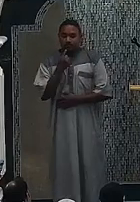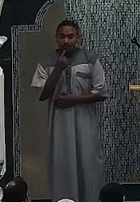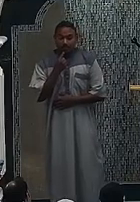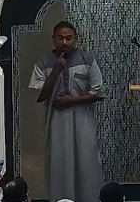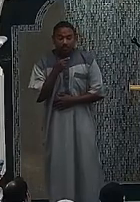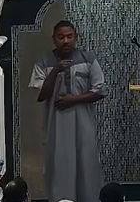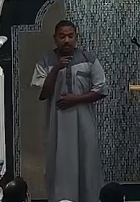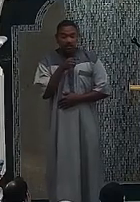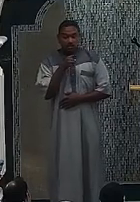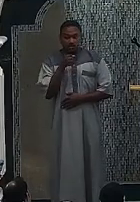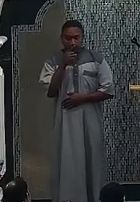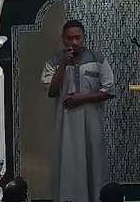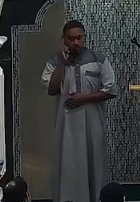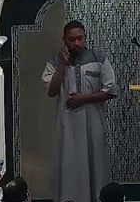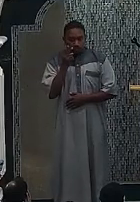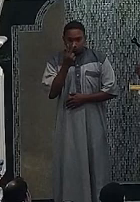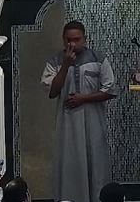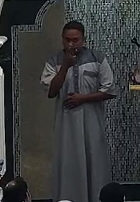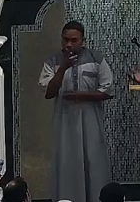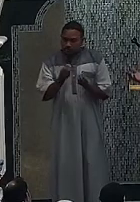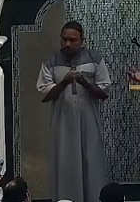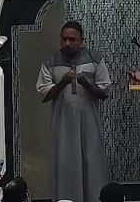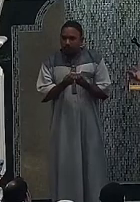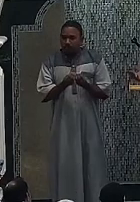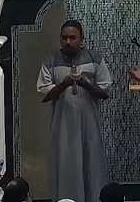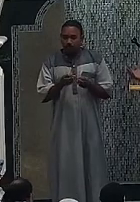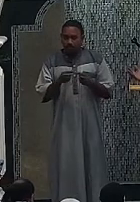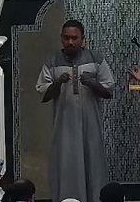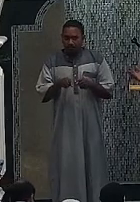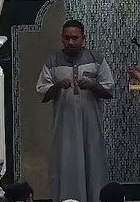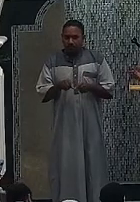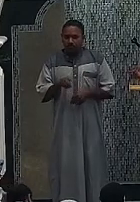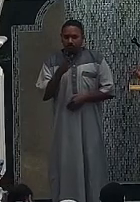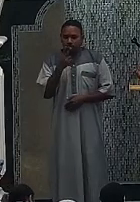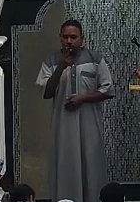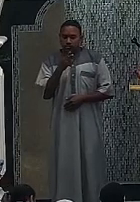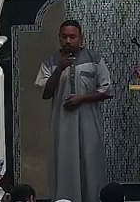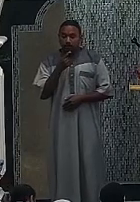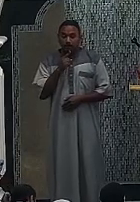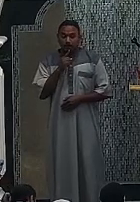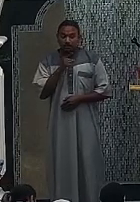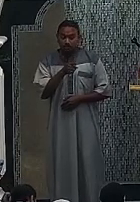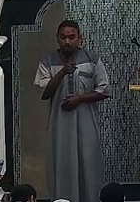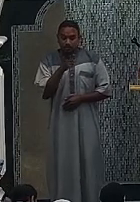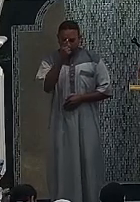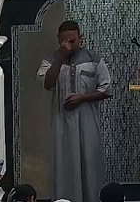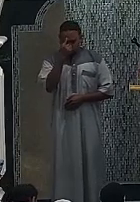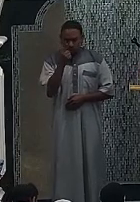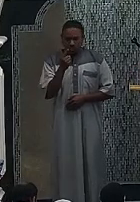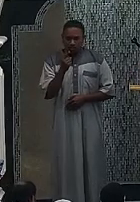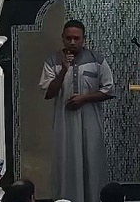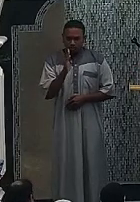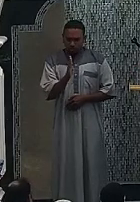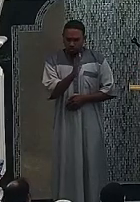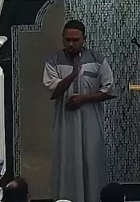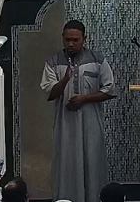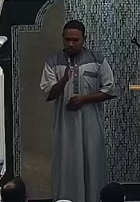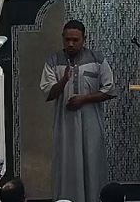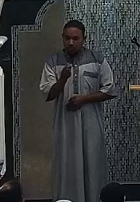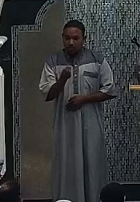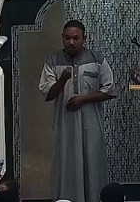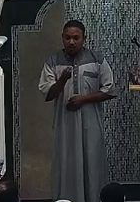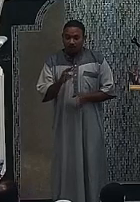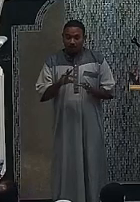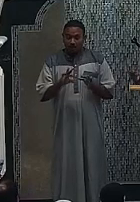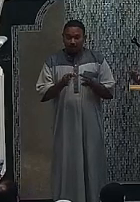they can have a female interpreter in front. It's still a khilaf if we have a female